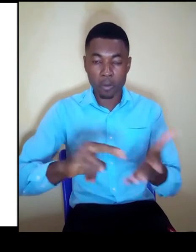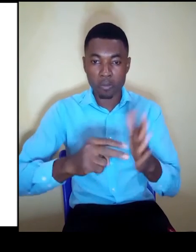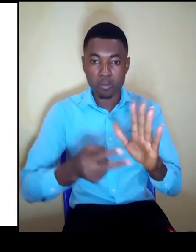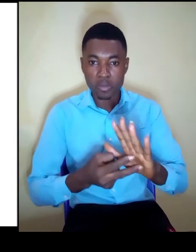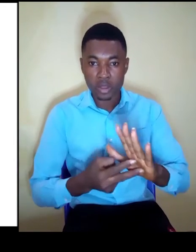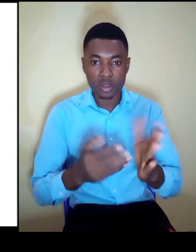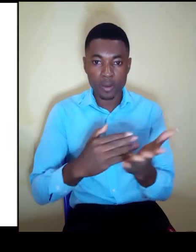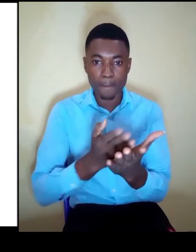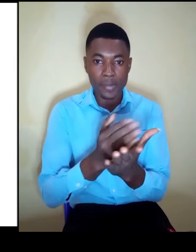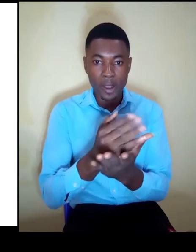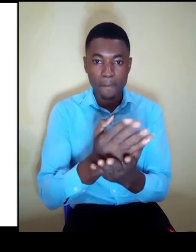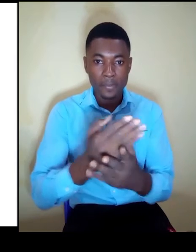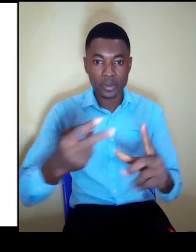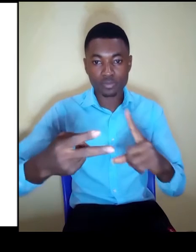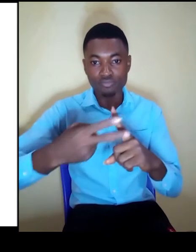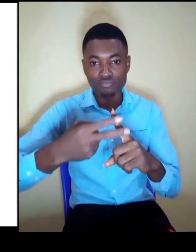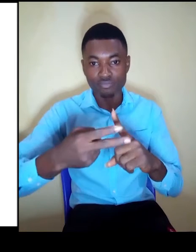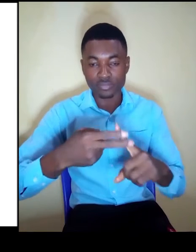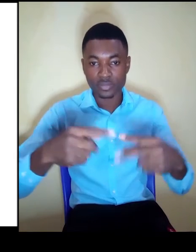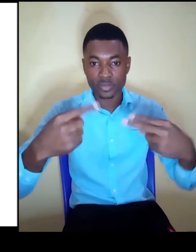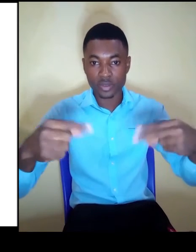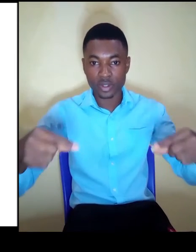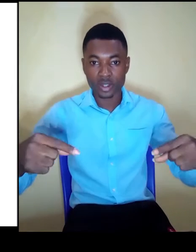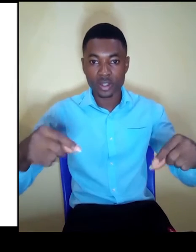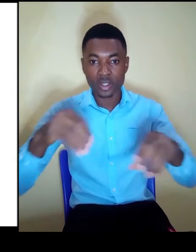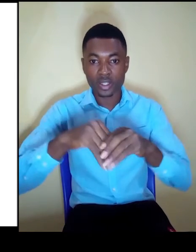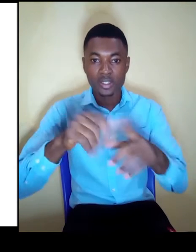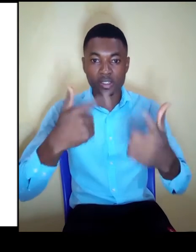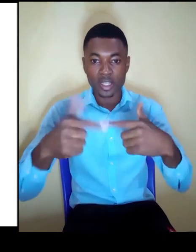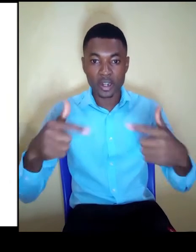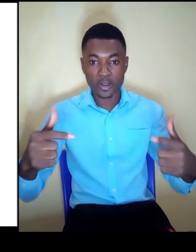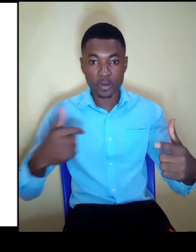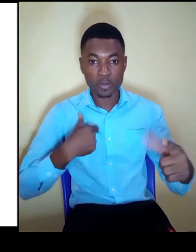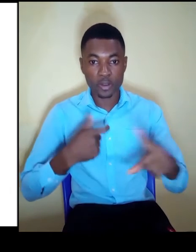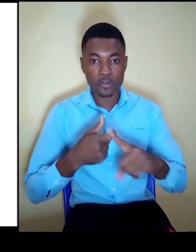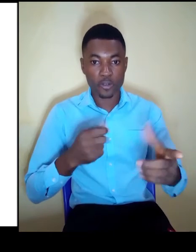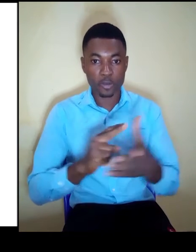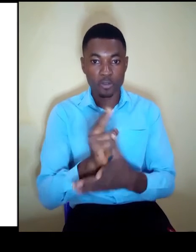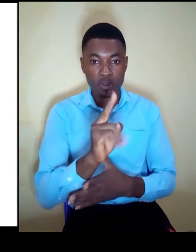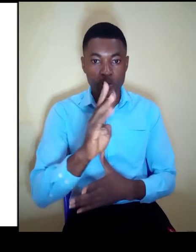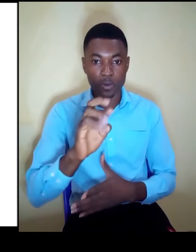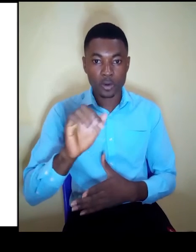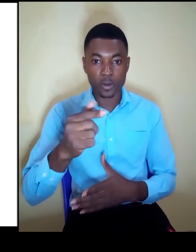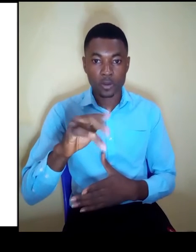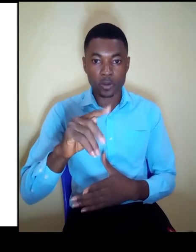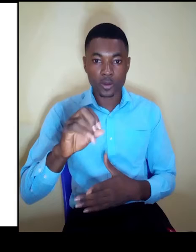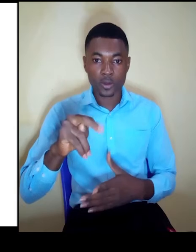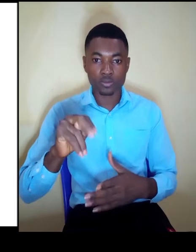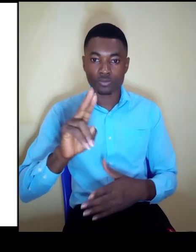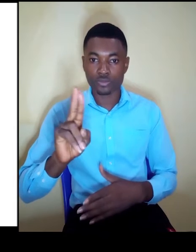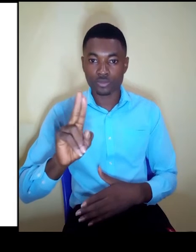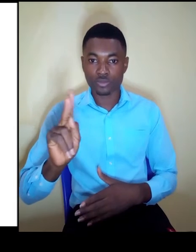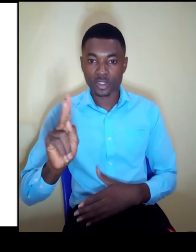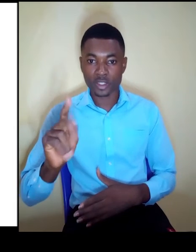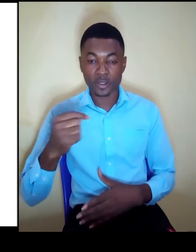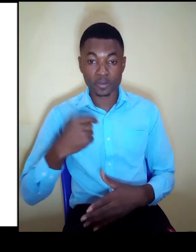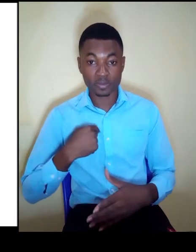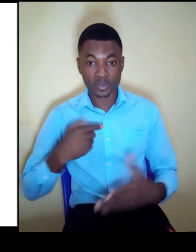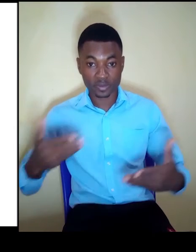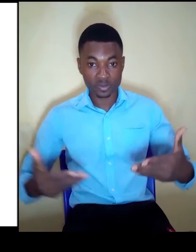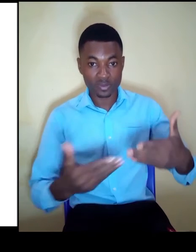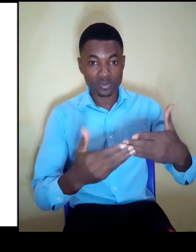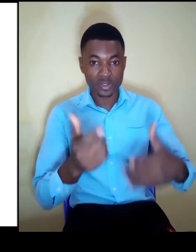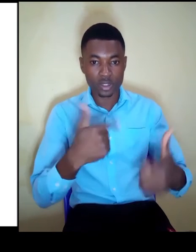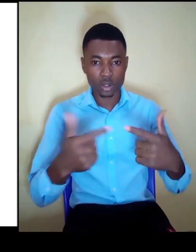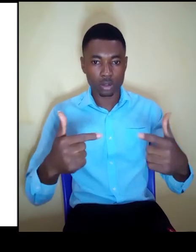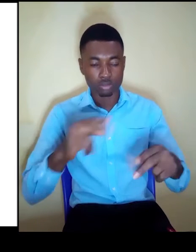grammatical categories in sign languages. I'm from the University of Brighton, UK. So by way of introduction, sign languages are